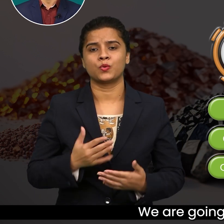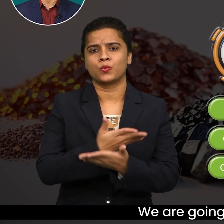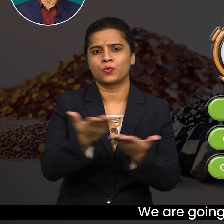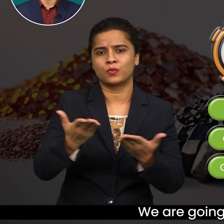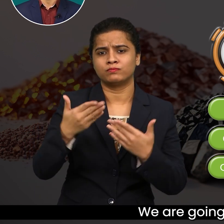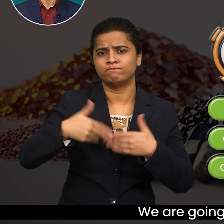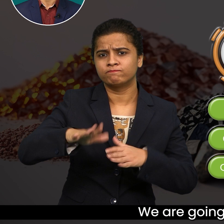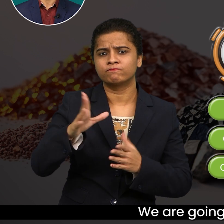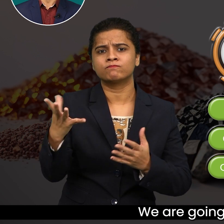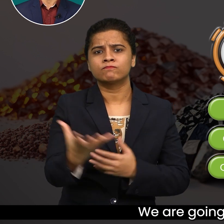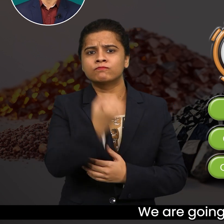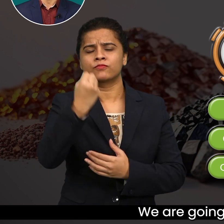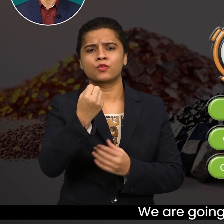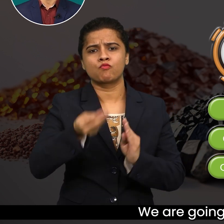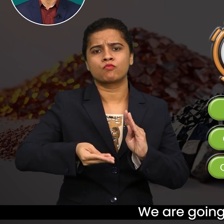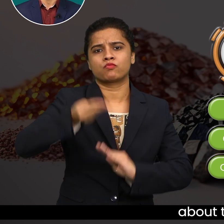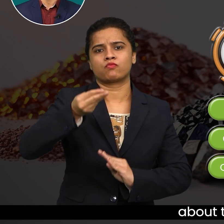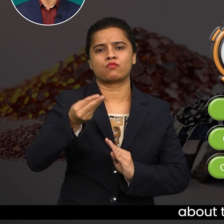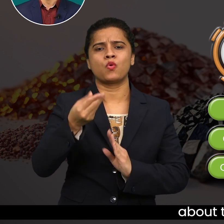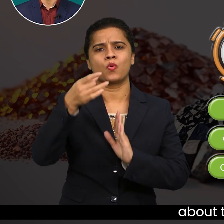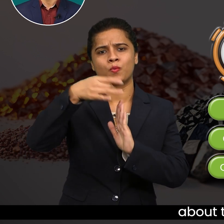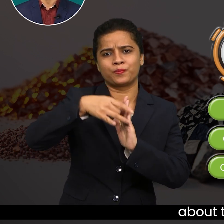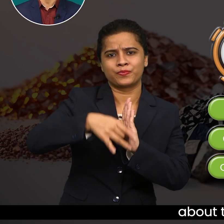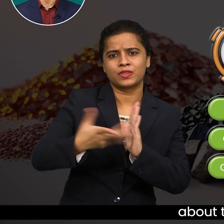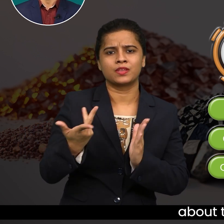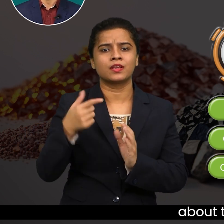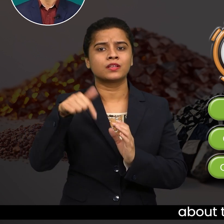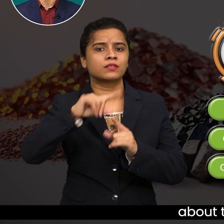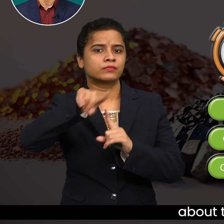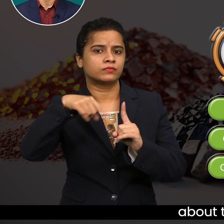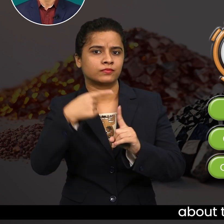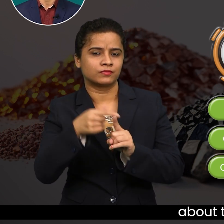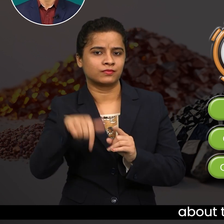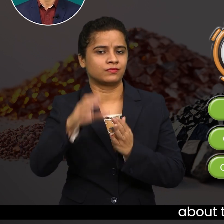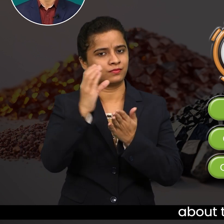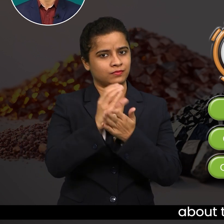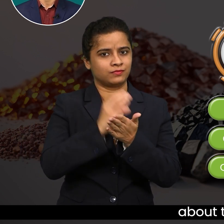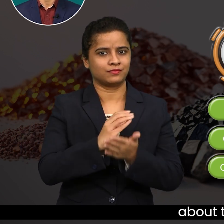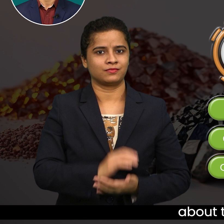We are going to get more information about them in this lesson.